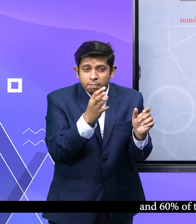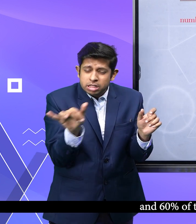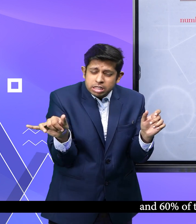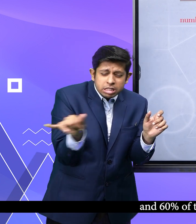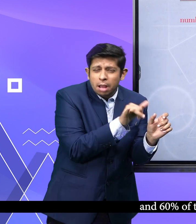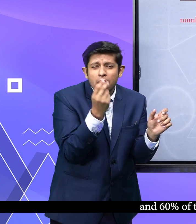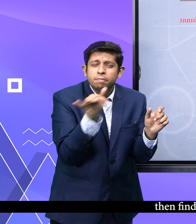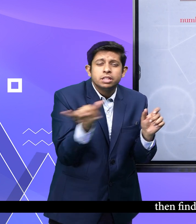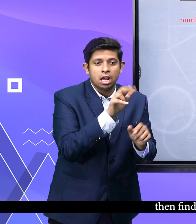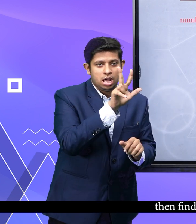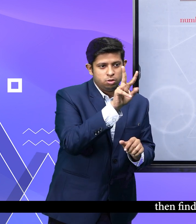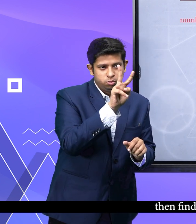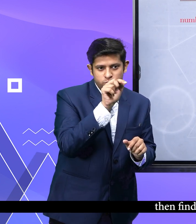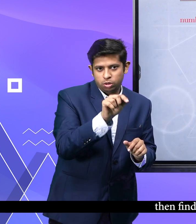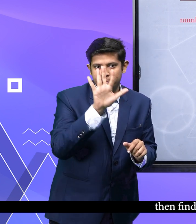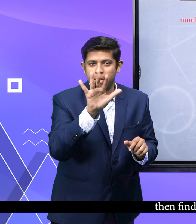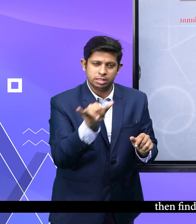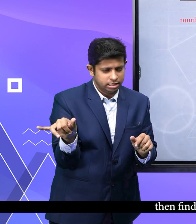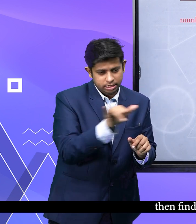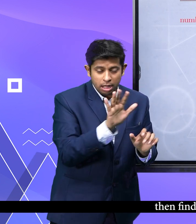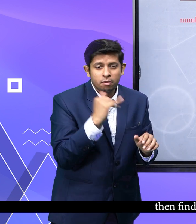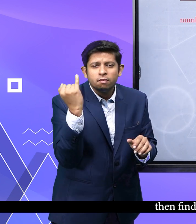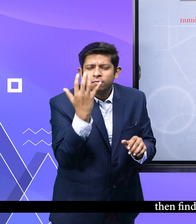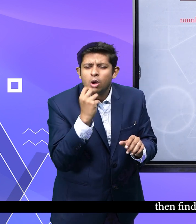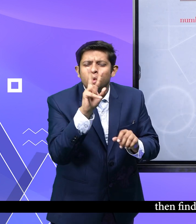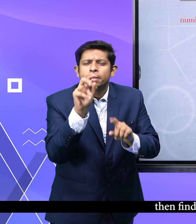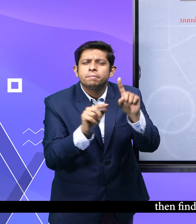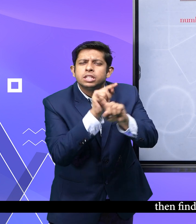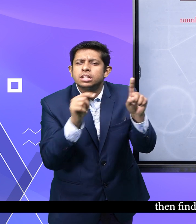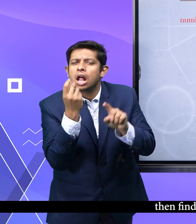82.5, then find 20% of that number.